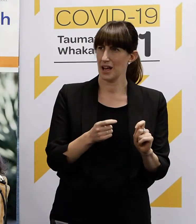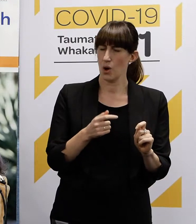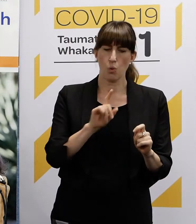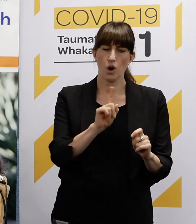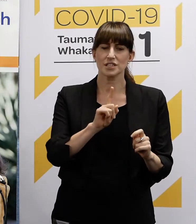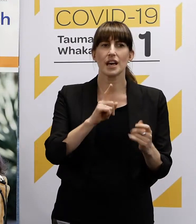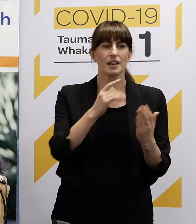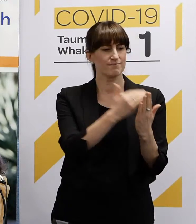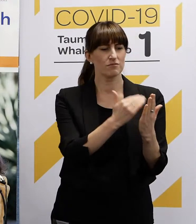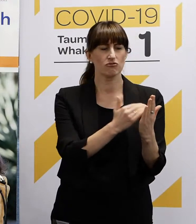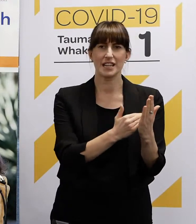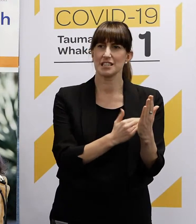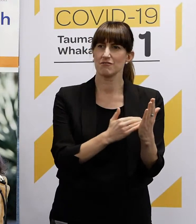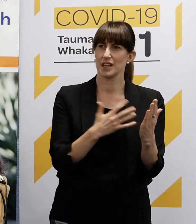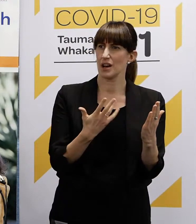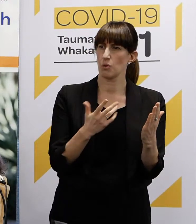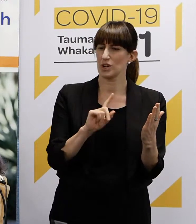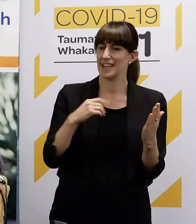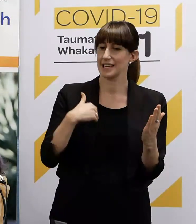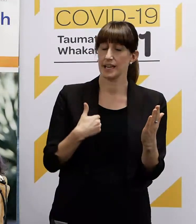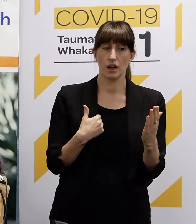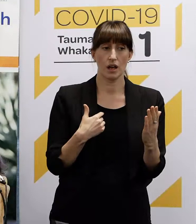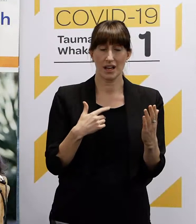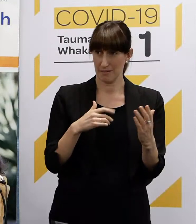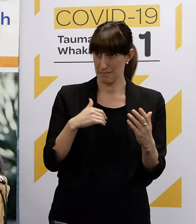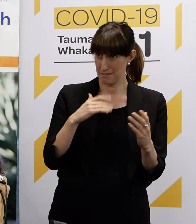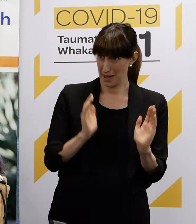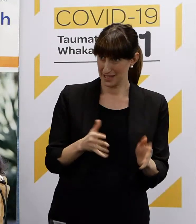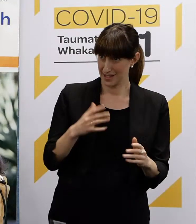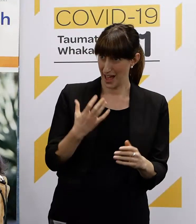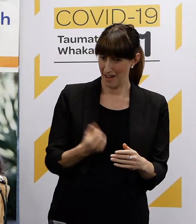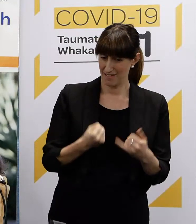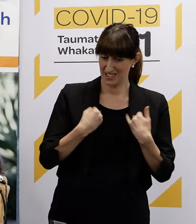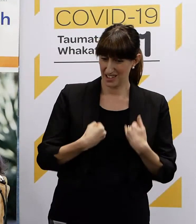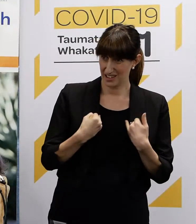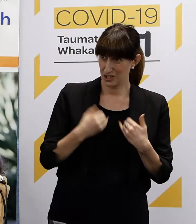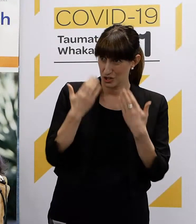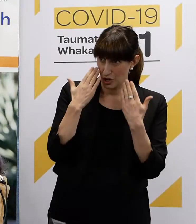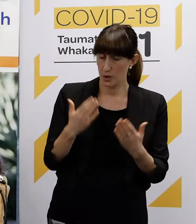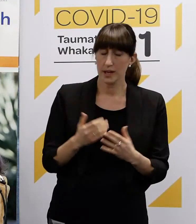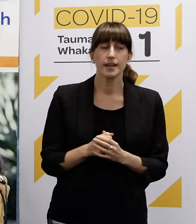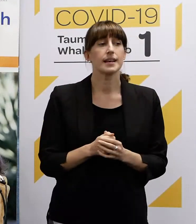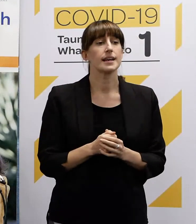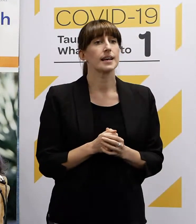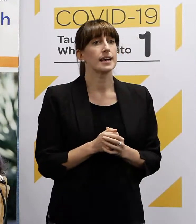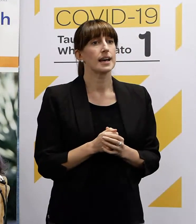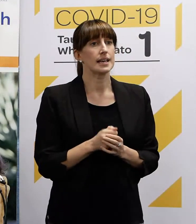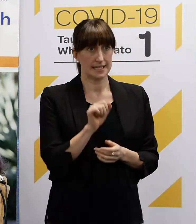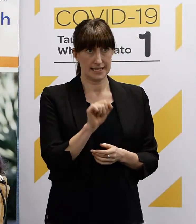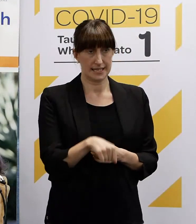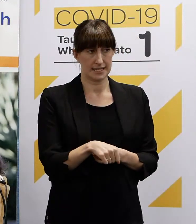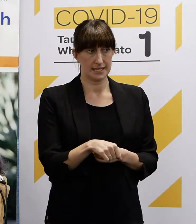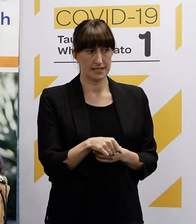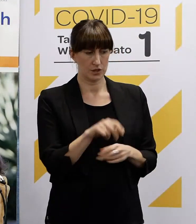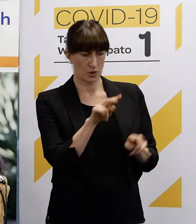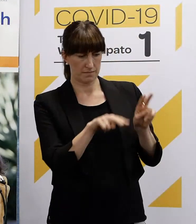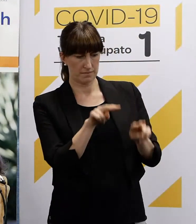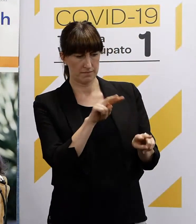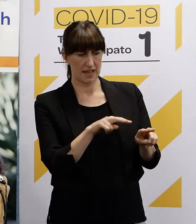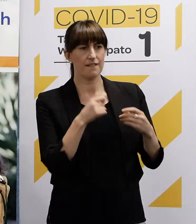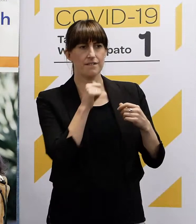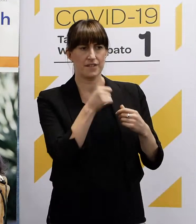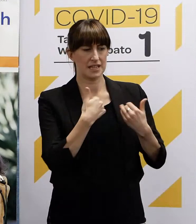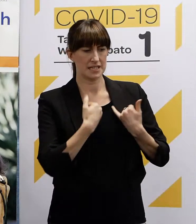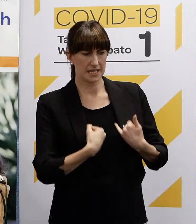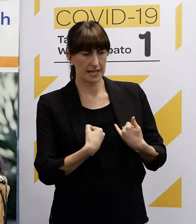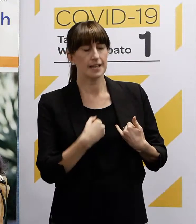It would be a consideration of any symptoms. If they did have any, yes, that would be the primary thing, because it's a decision on a medical basis. However, if